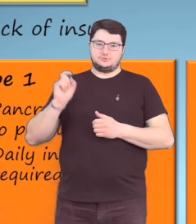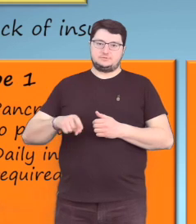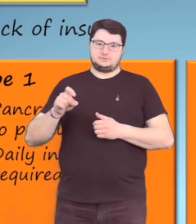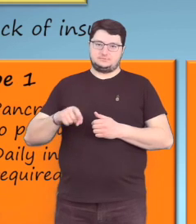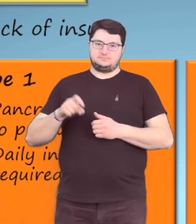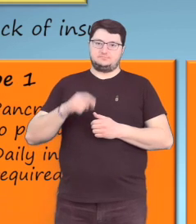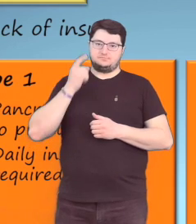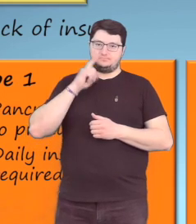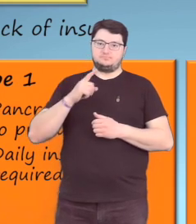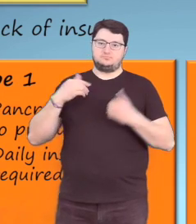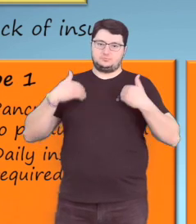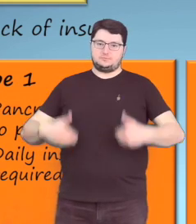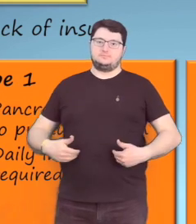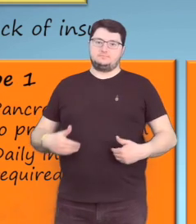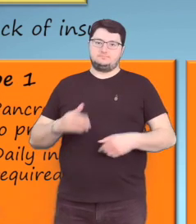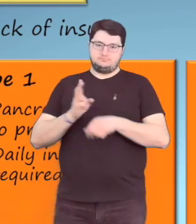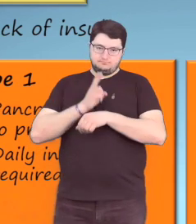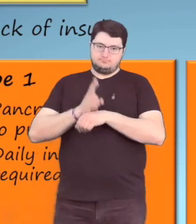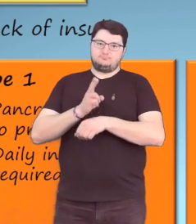body's cells to use glucose.